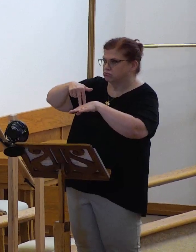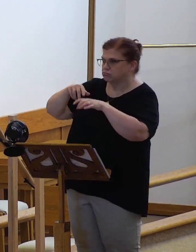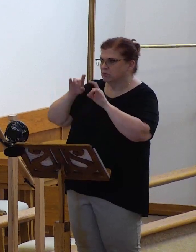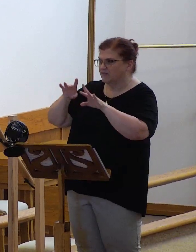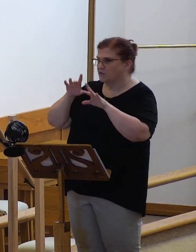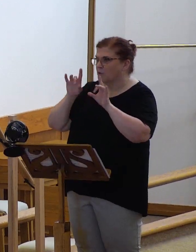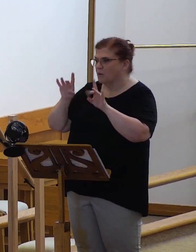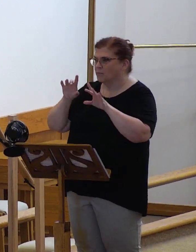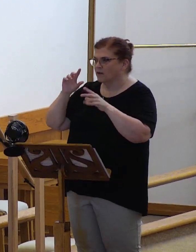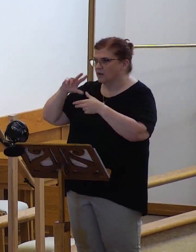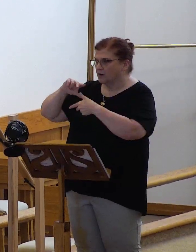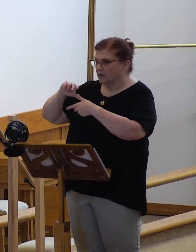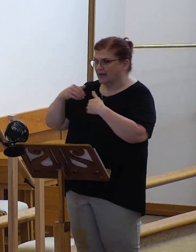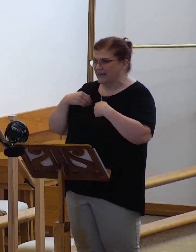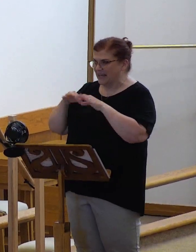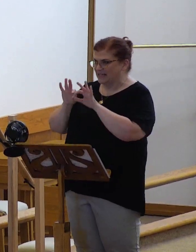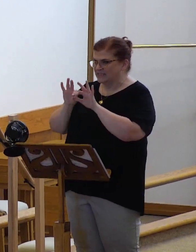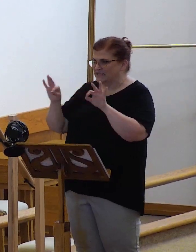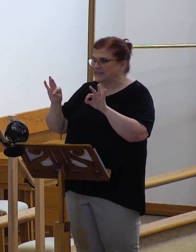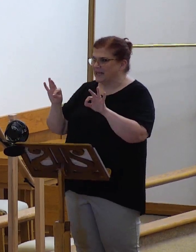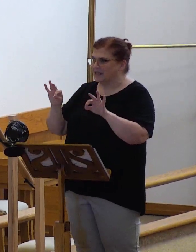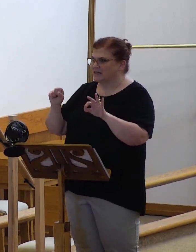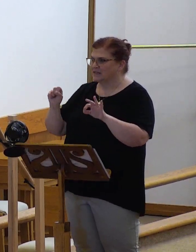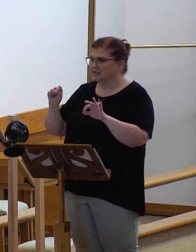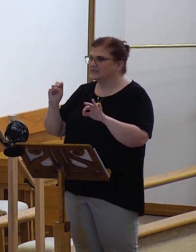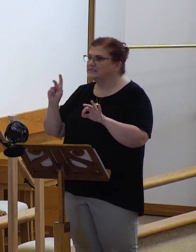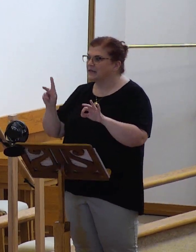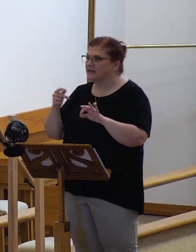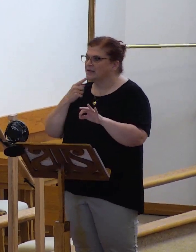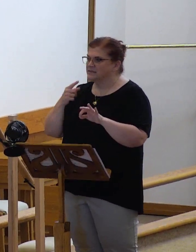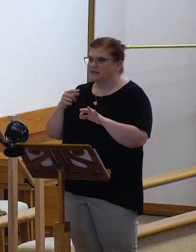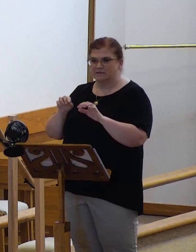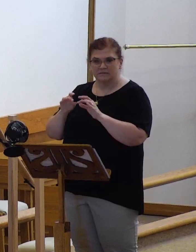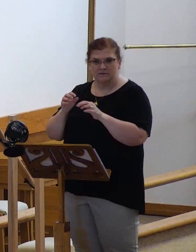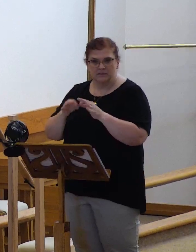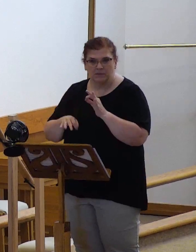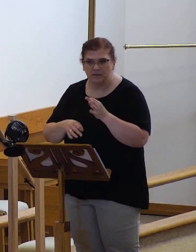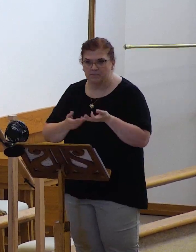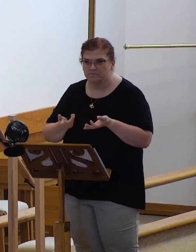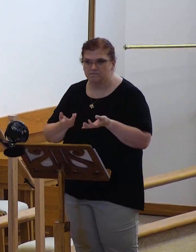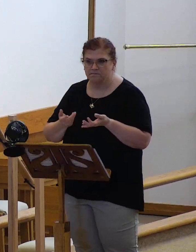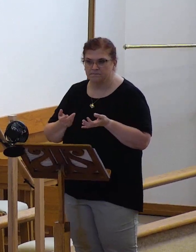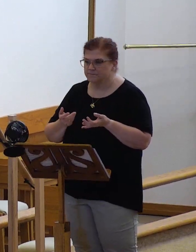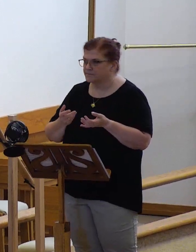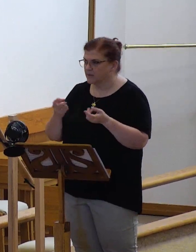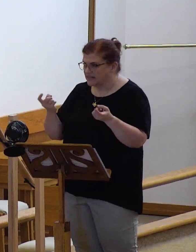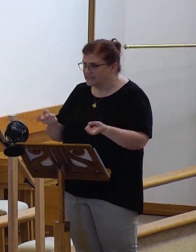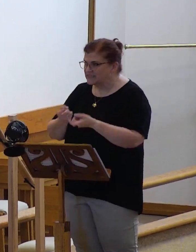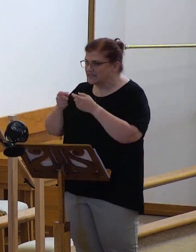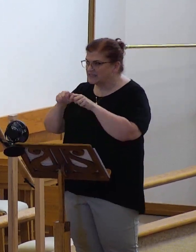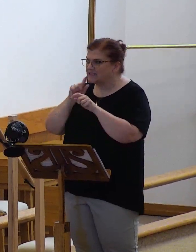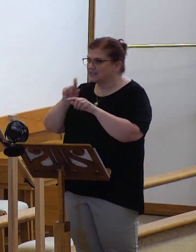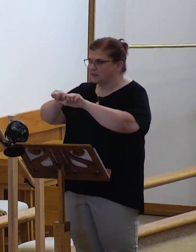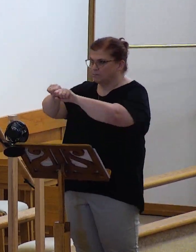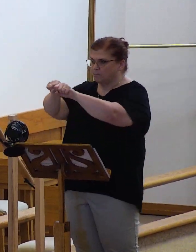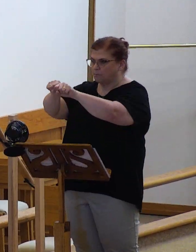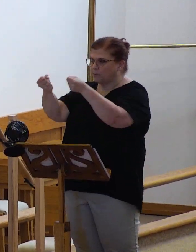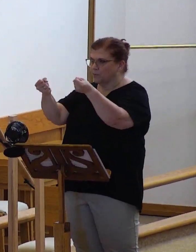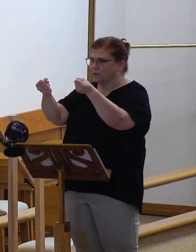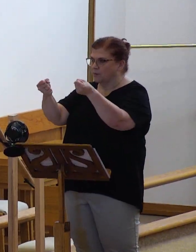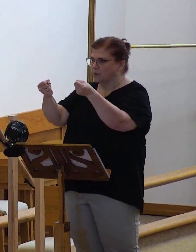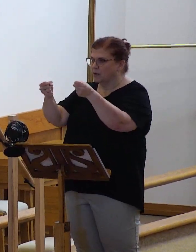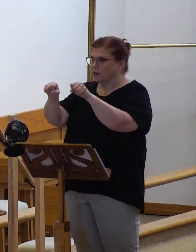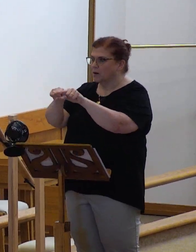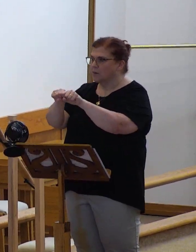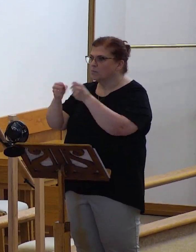and he had a stick in his hand amidst all the ruins. And he said very simply, sin is a snap the stick, a broken